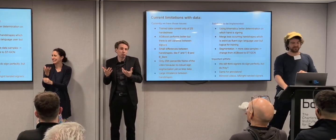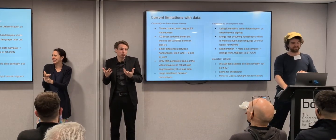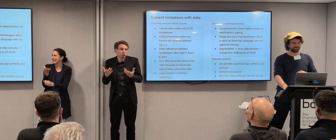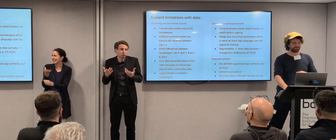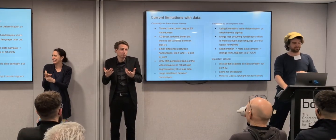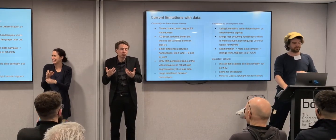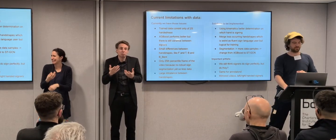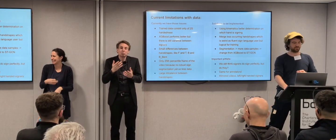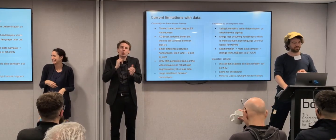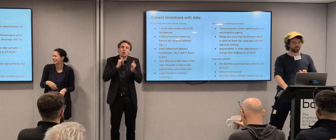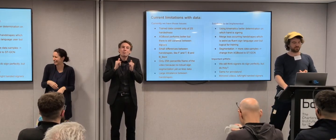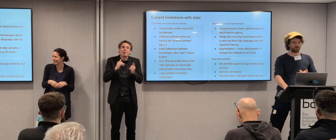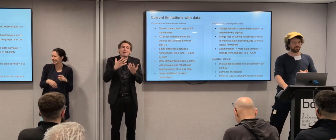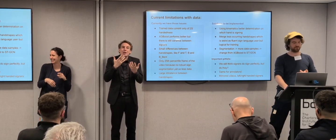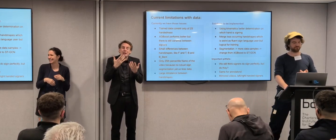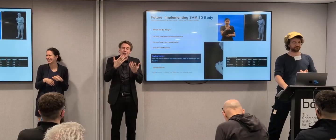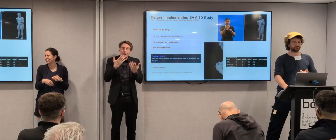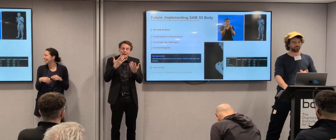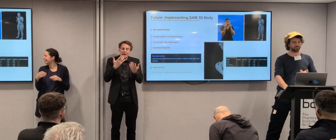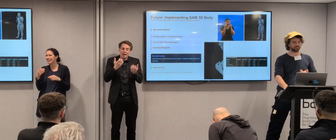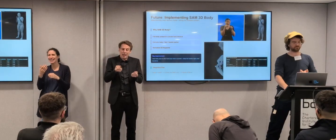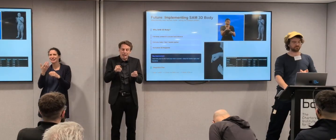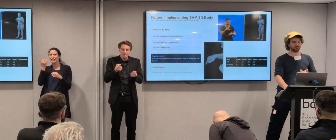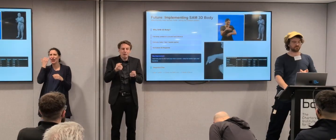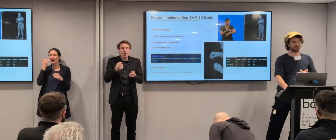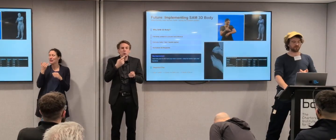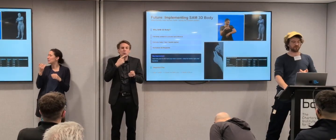parameter be that the palm is